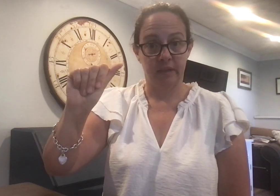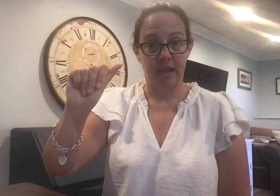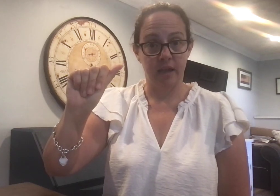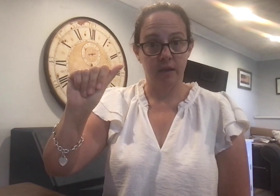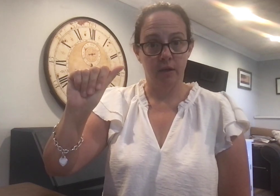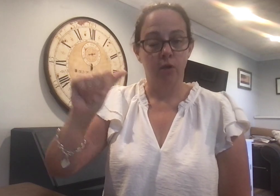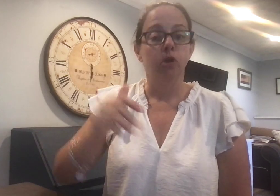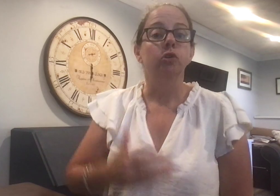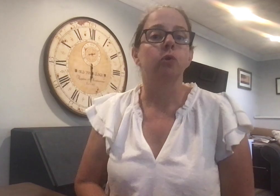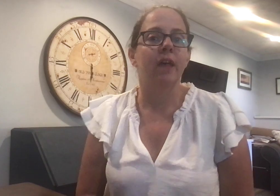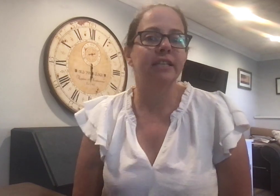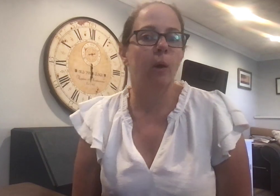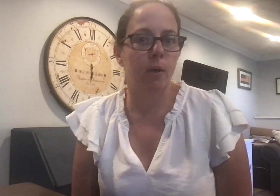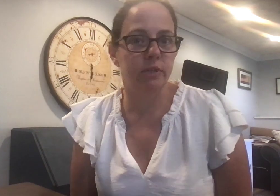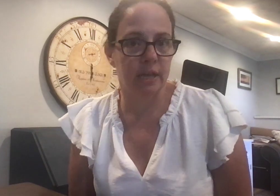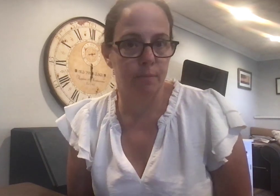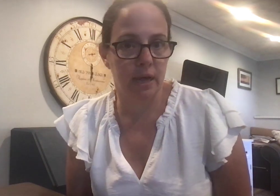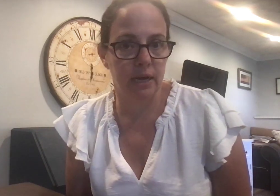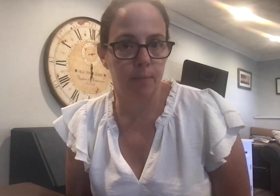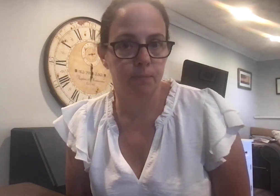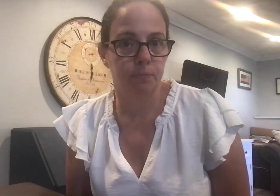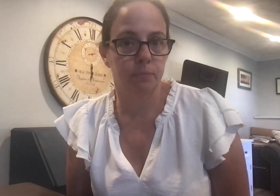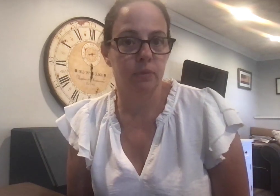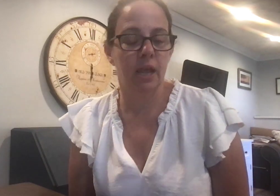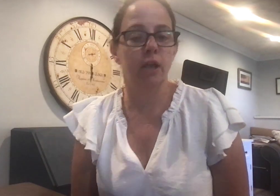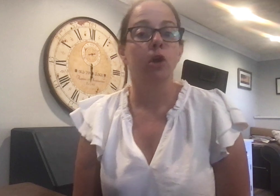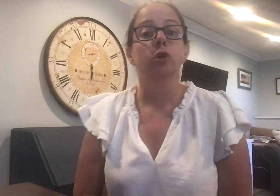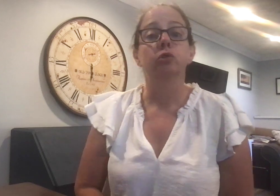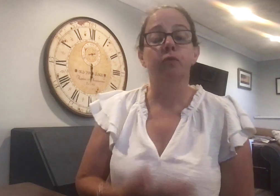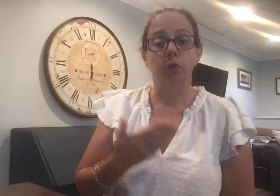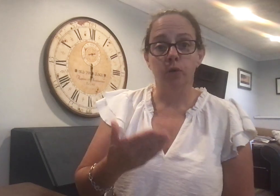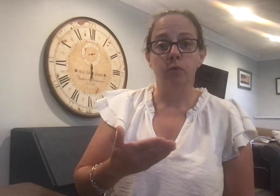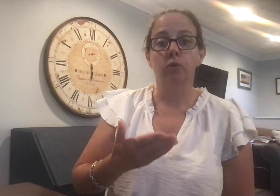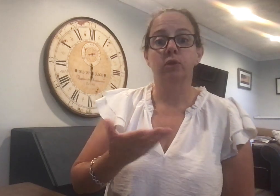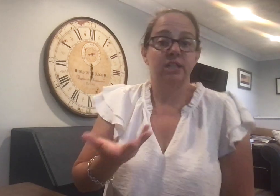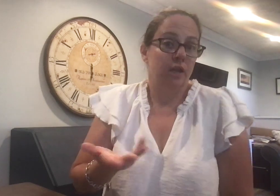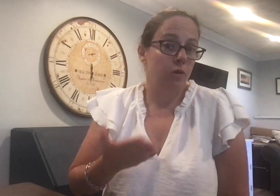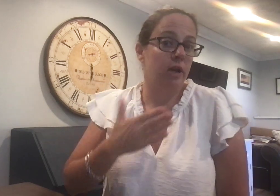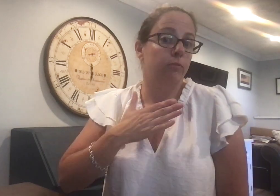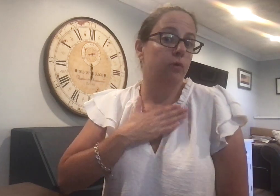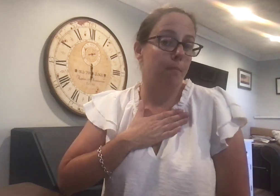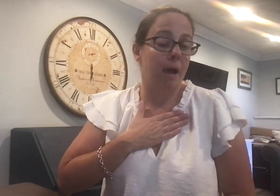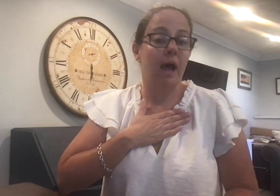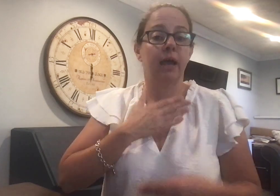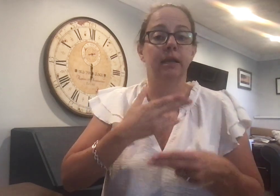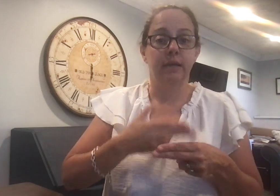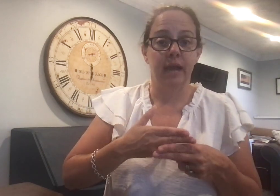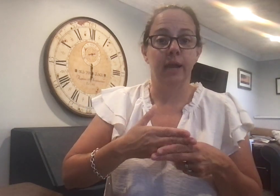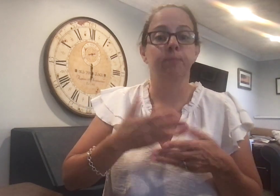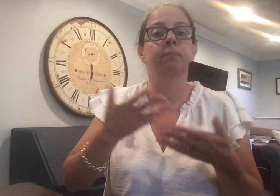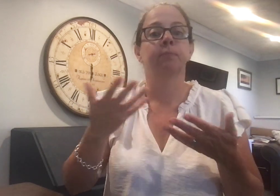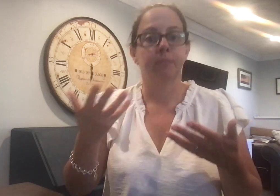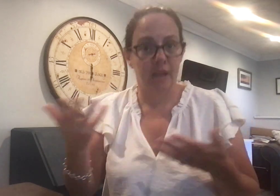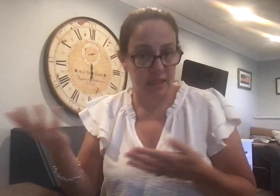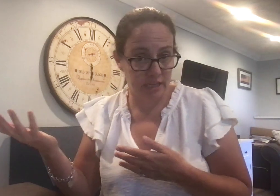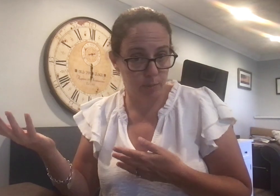Okay? So that's how I would say my name. Okay? So for you, you could say your name. So my name, and then spell your